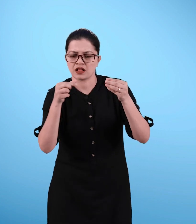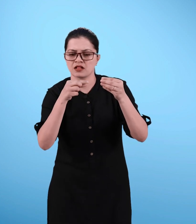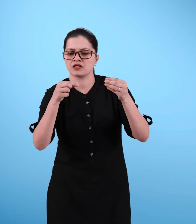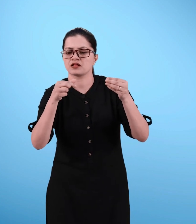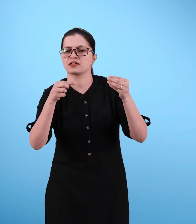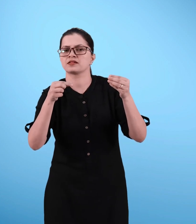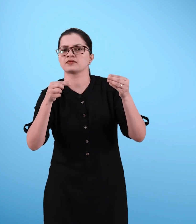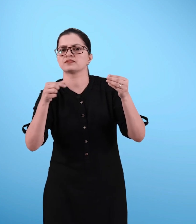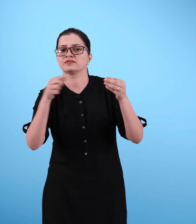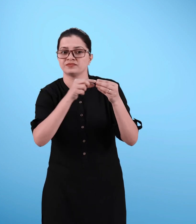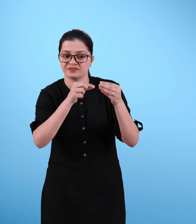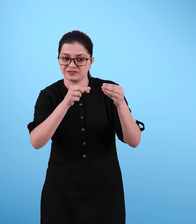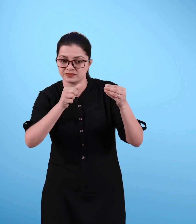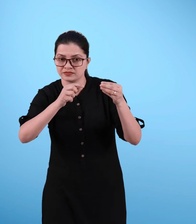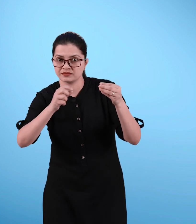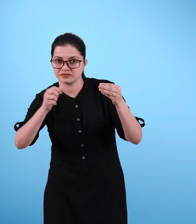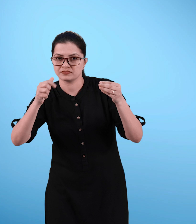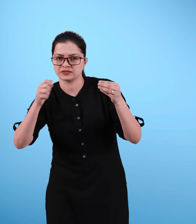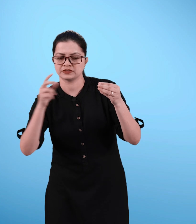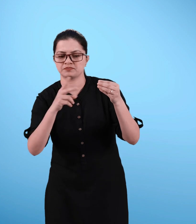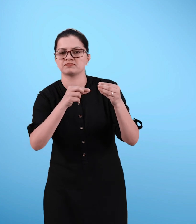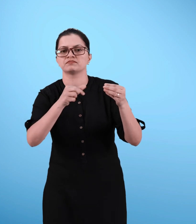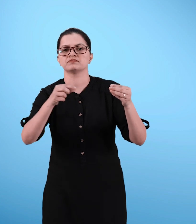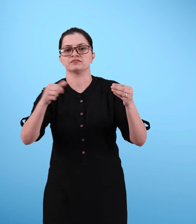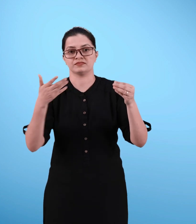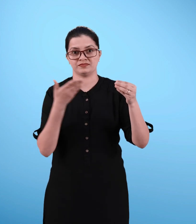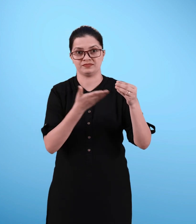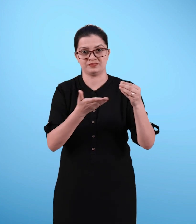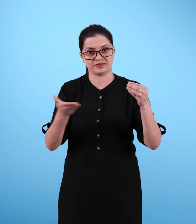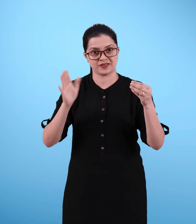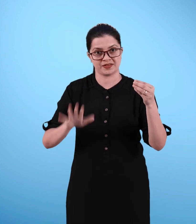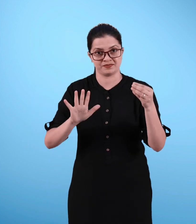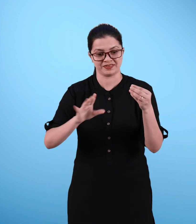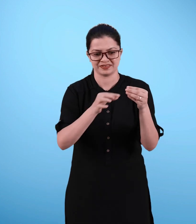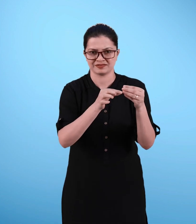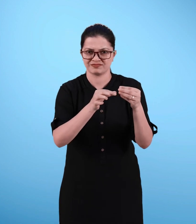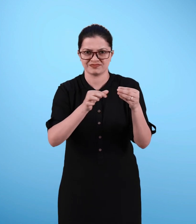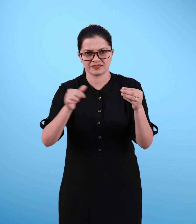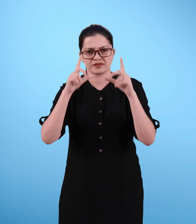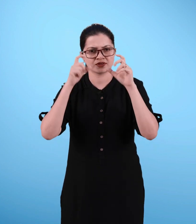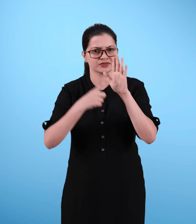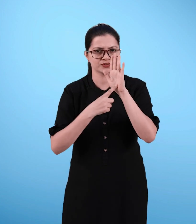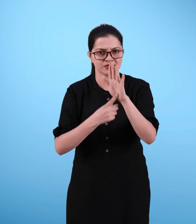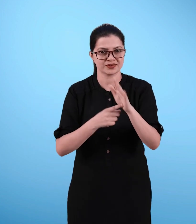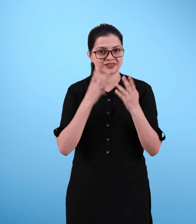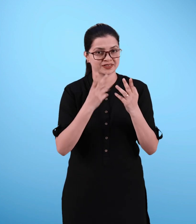Start. Now, gently start pulling out the cotton. Now, gently start pulling out the